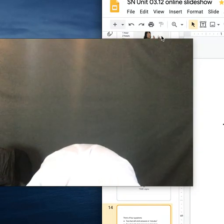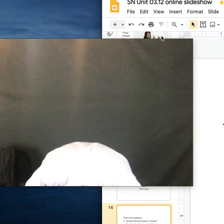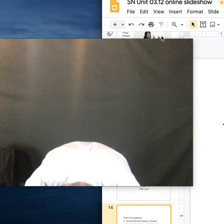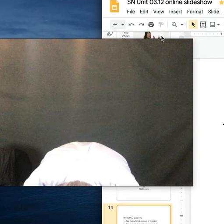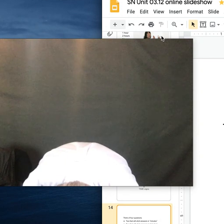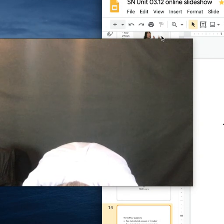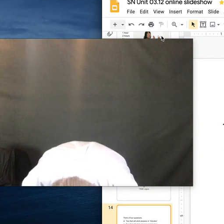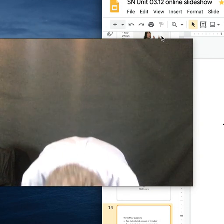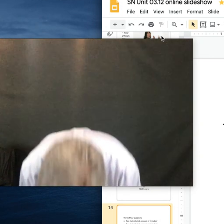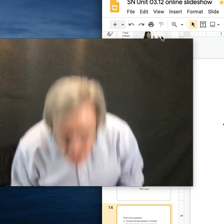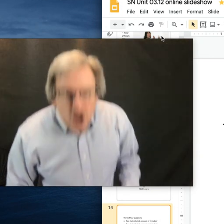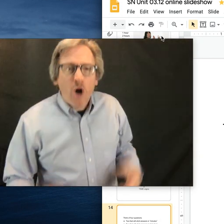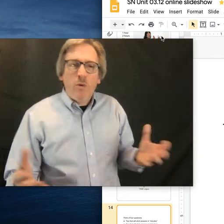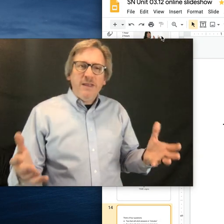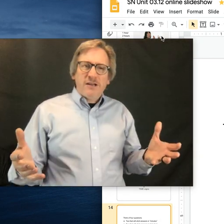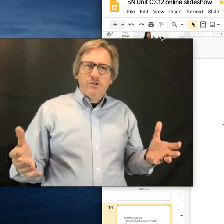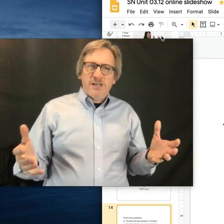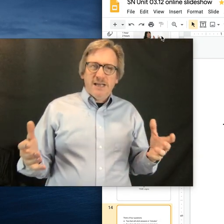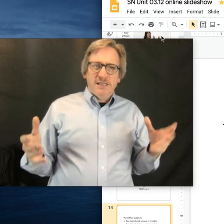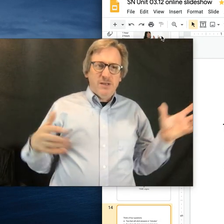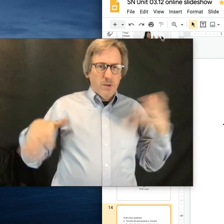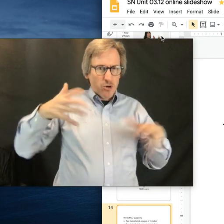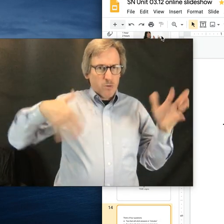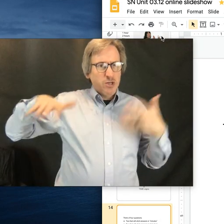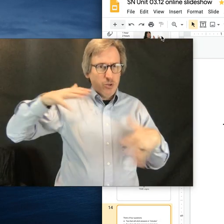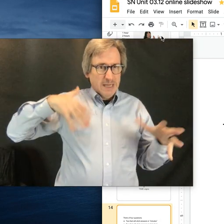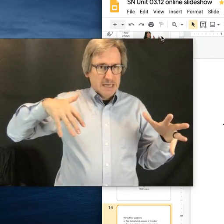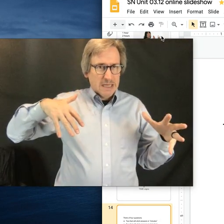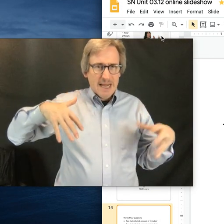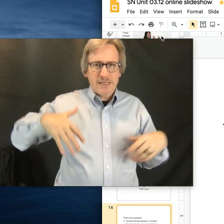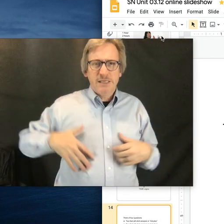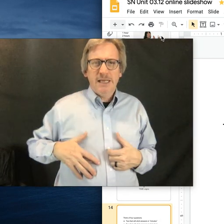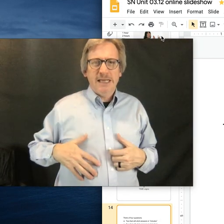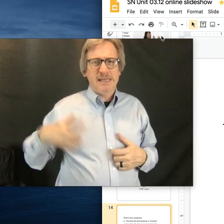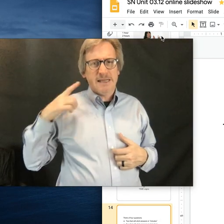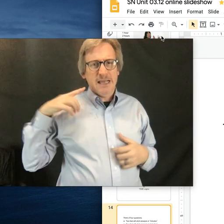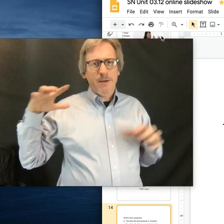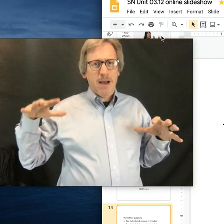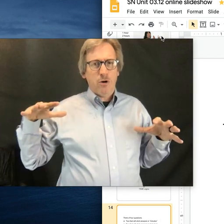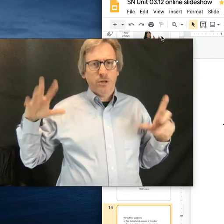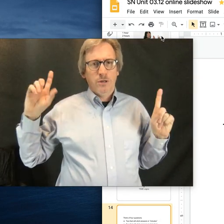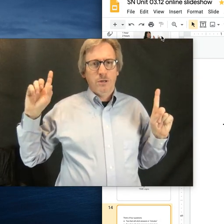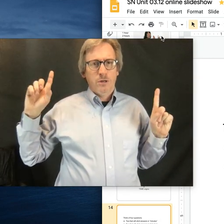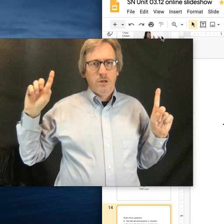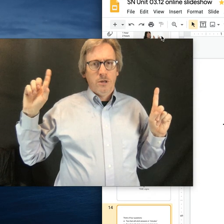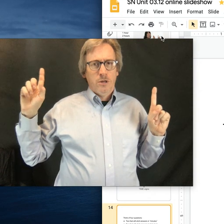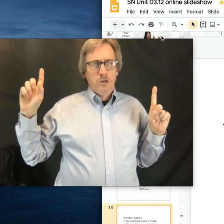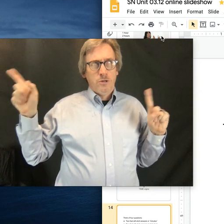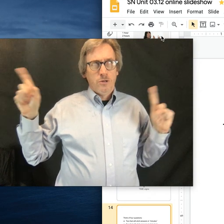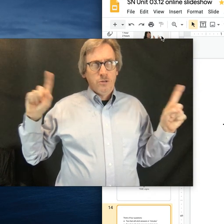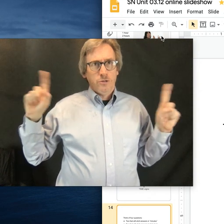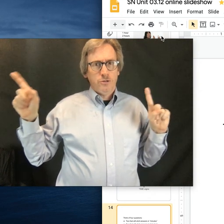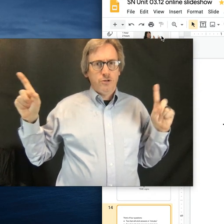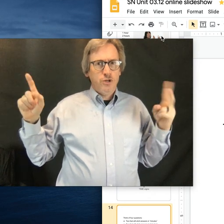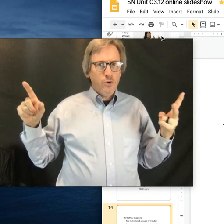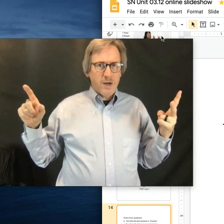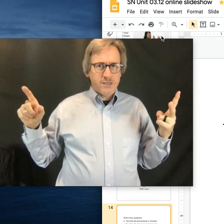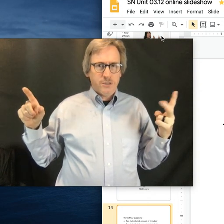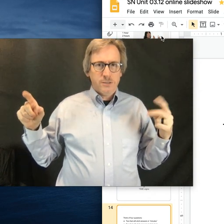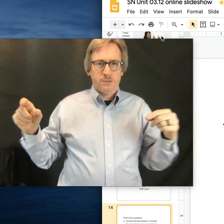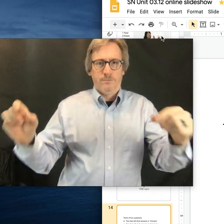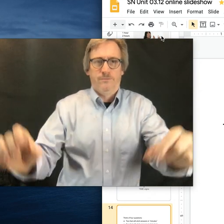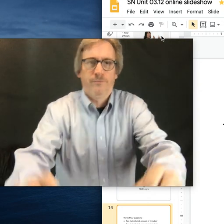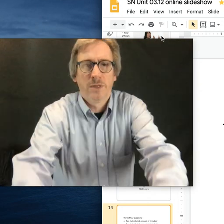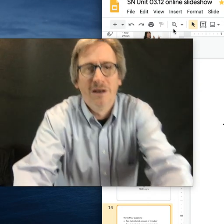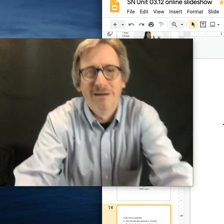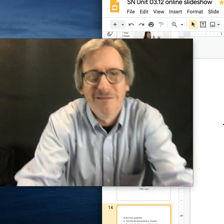Then, one of the exercises that we would normally do in class is to think about 2